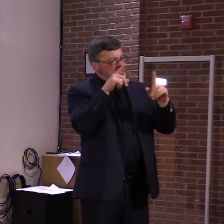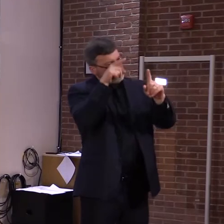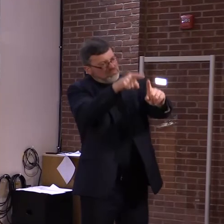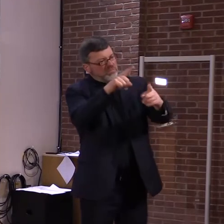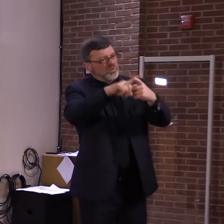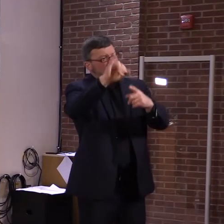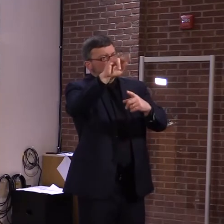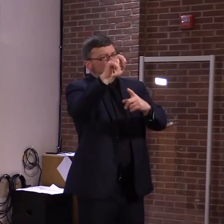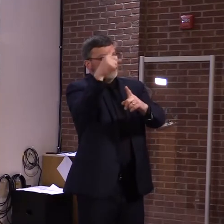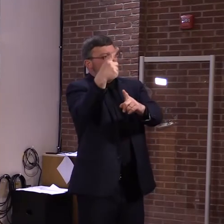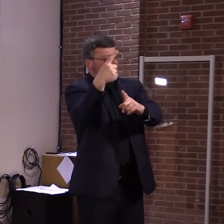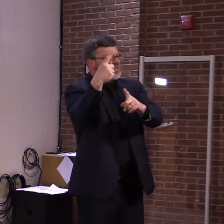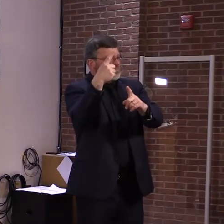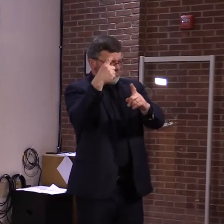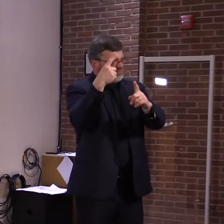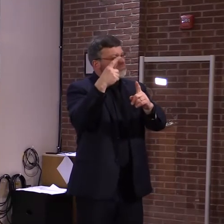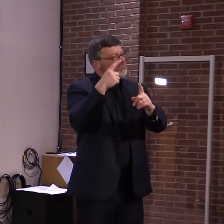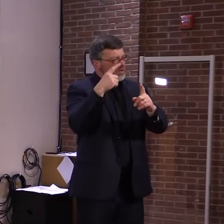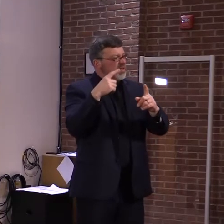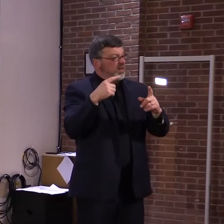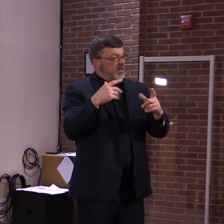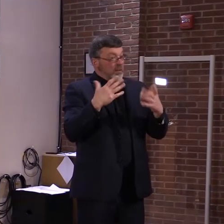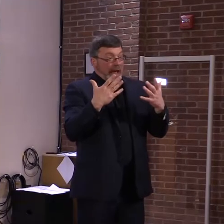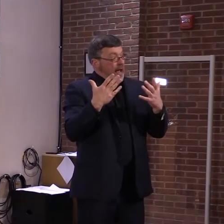deadline. In fact, it may even help us.